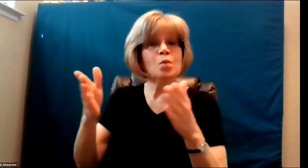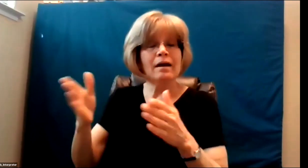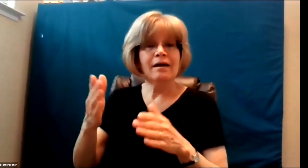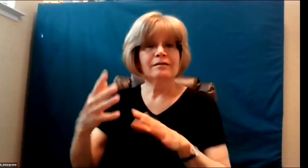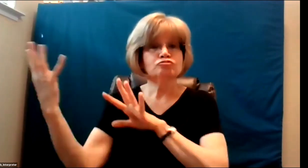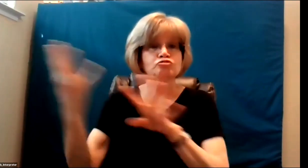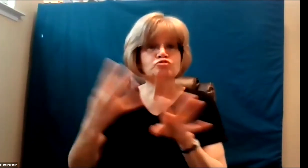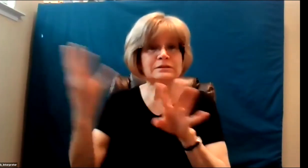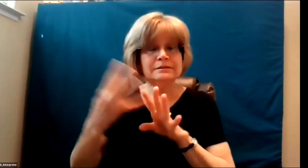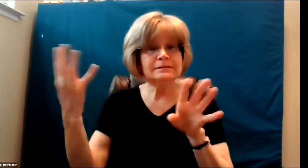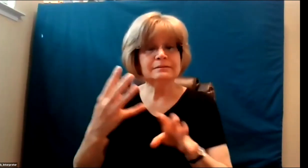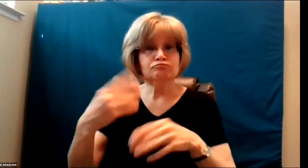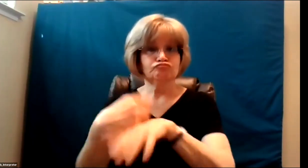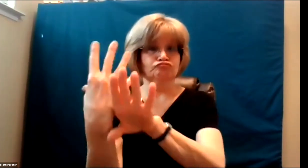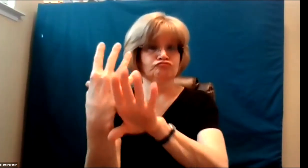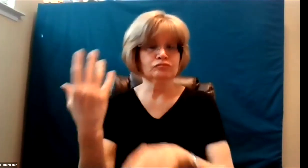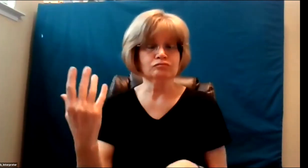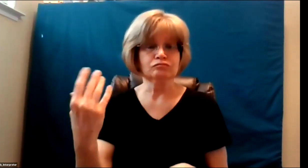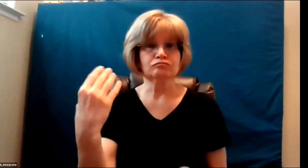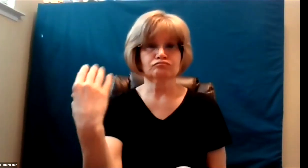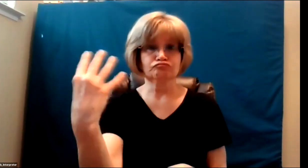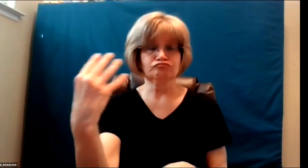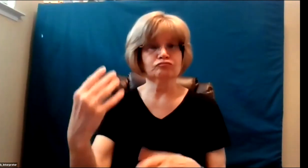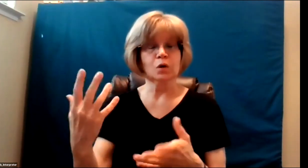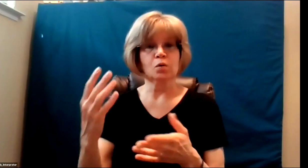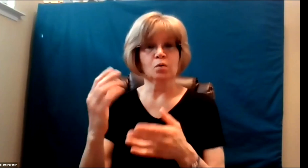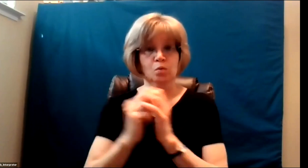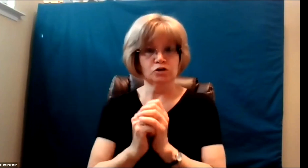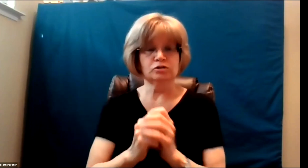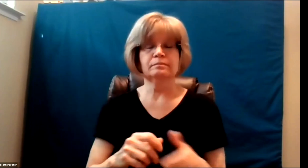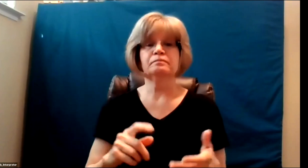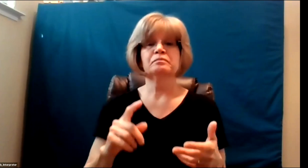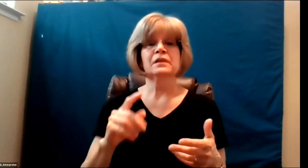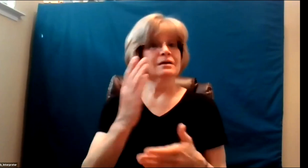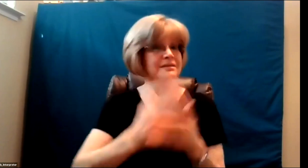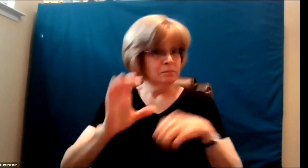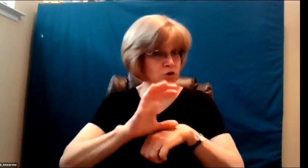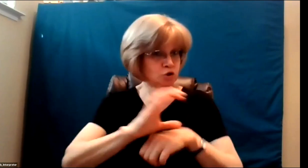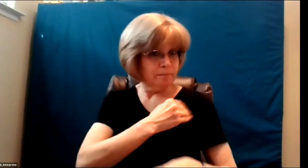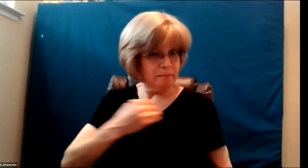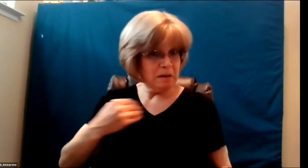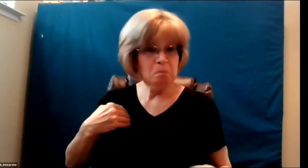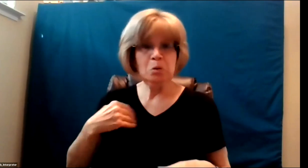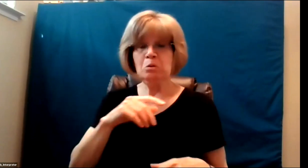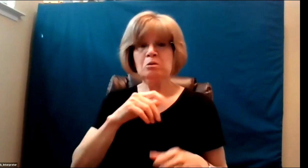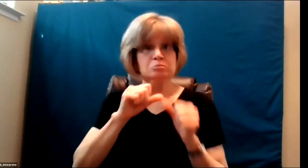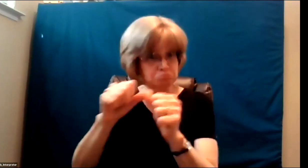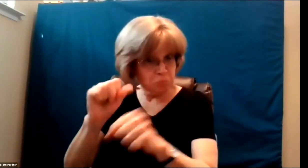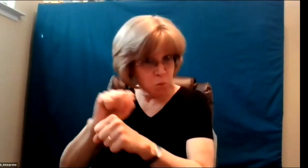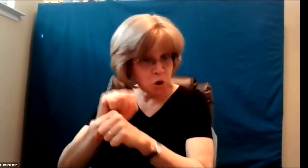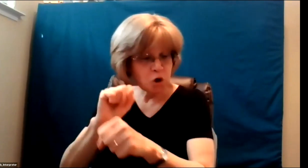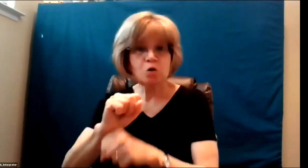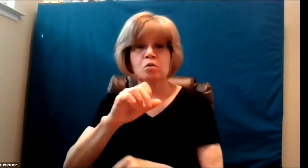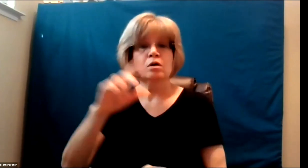streamed worship. Grovers who continued to work or didn't need their government checks donated funds to ministries